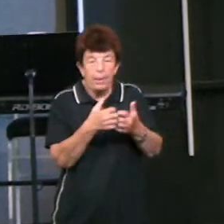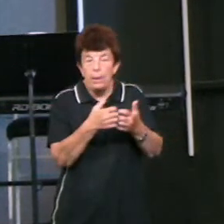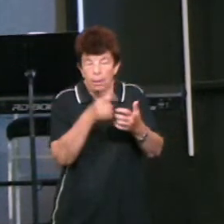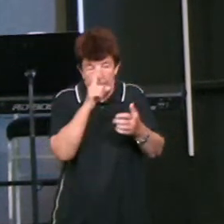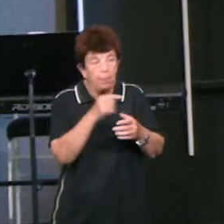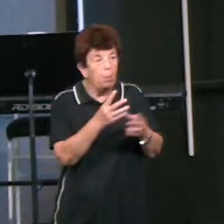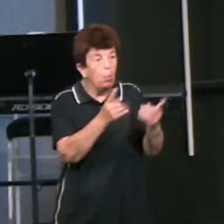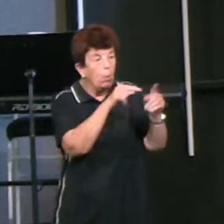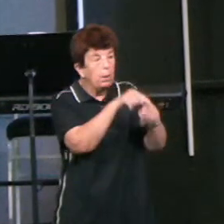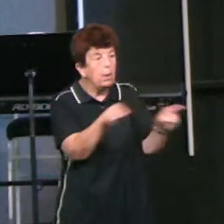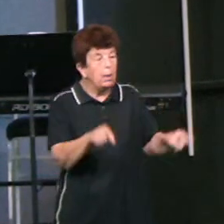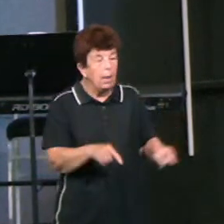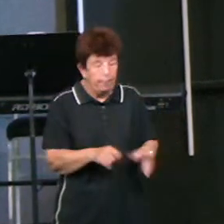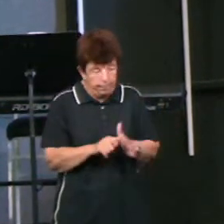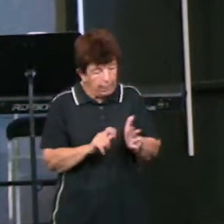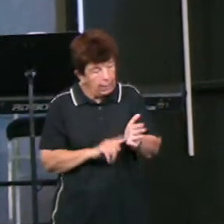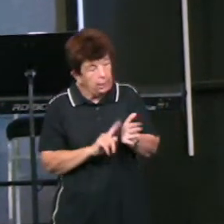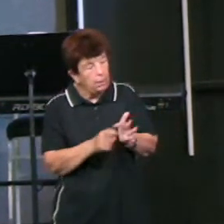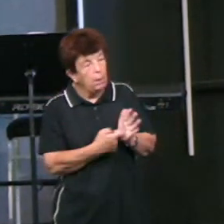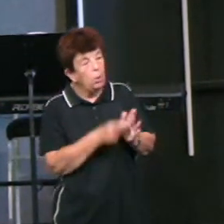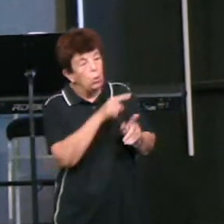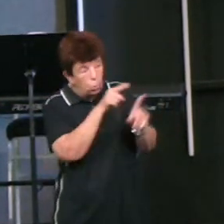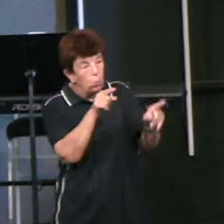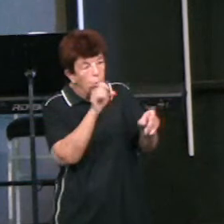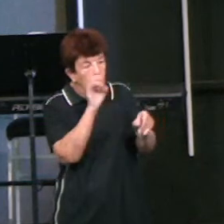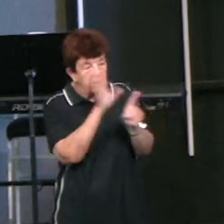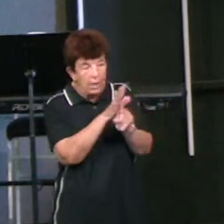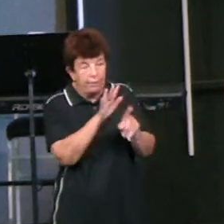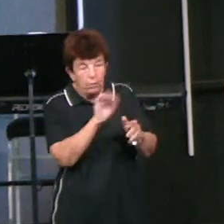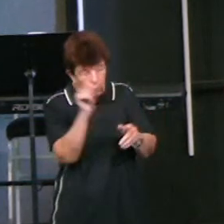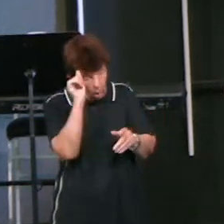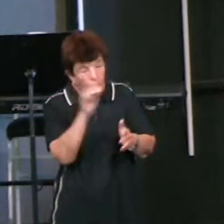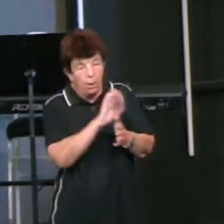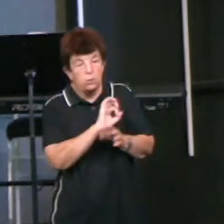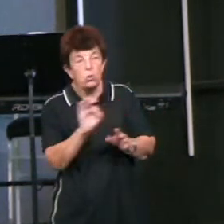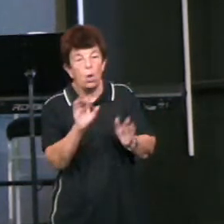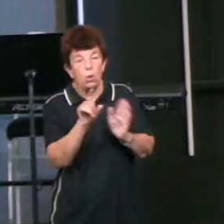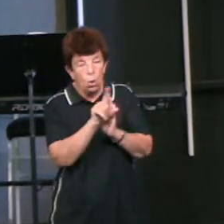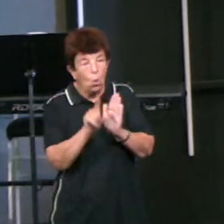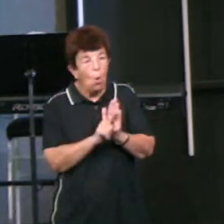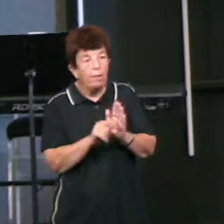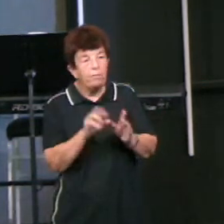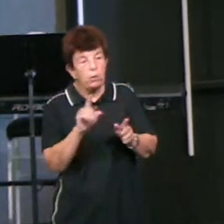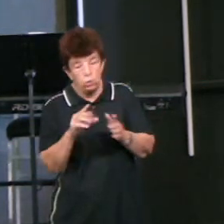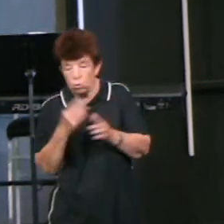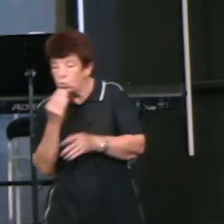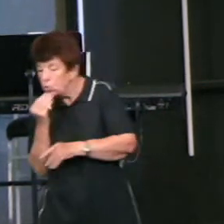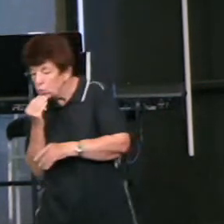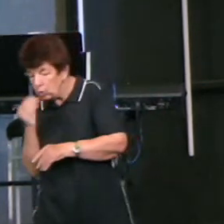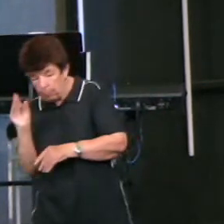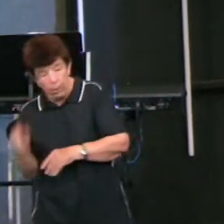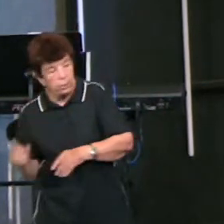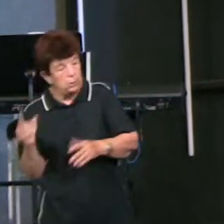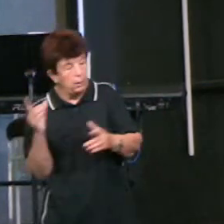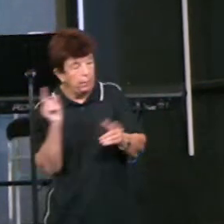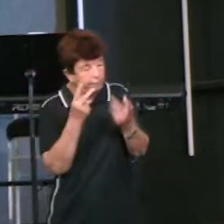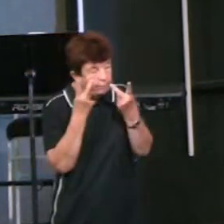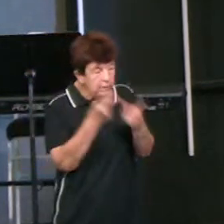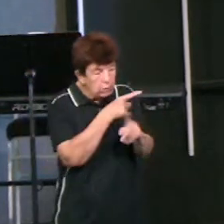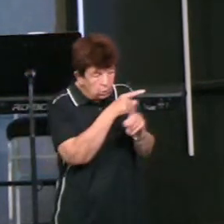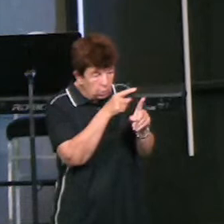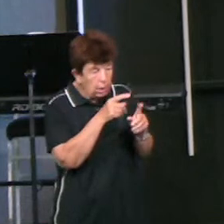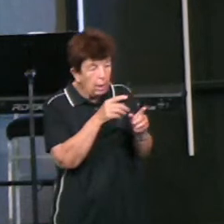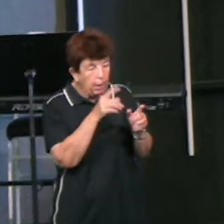gathered. And Peter said to them, you yourselves know how unlawful it is for a Jew to associate with or to visit